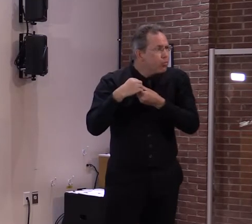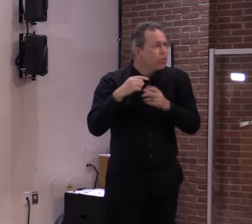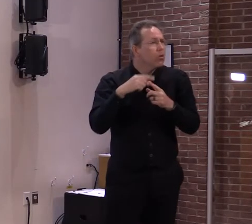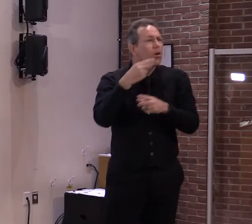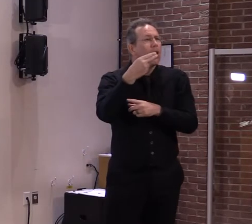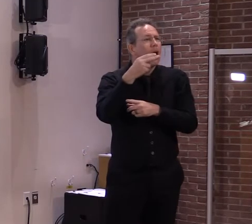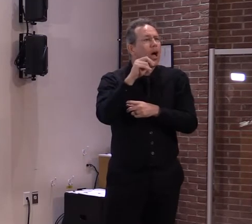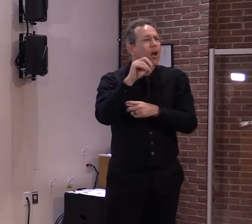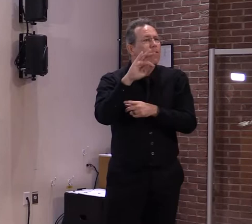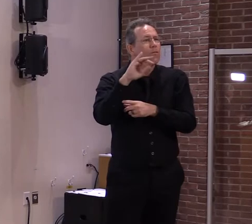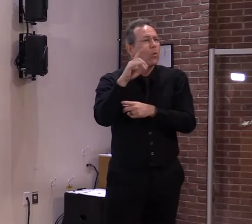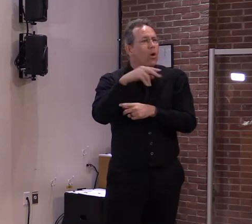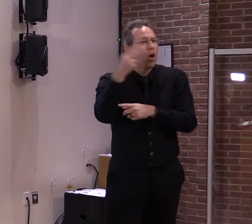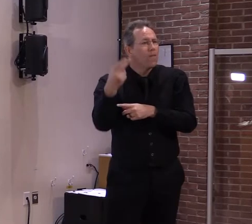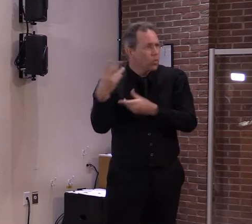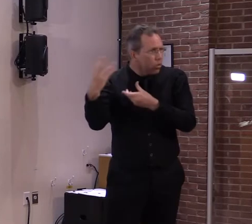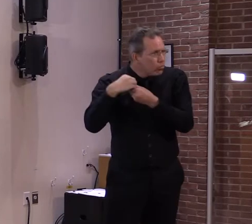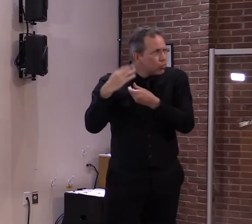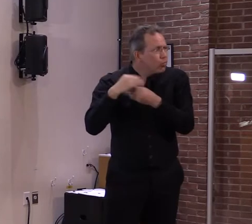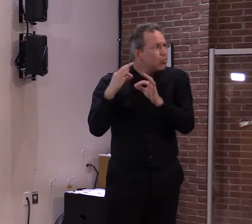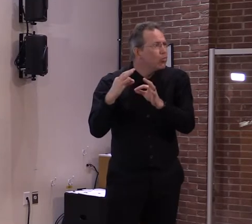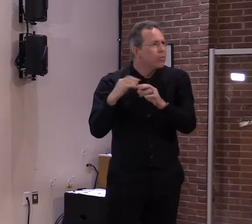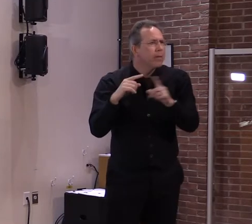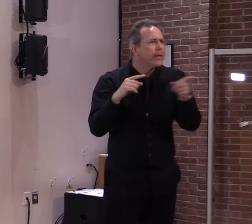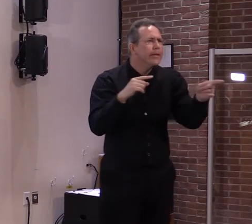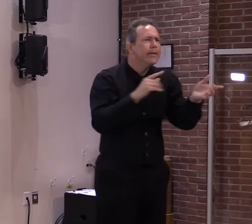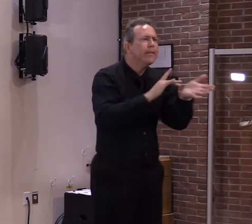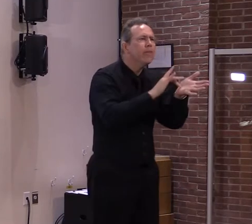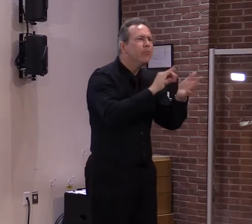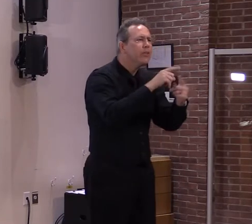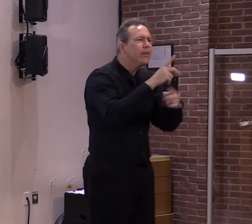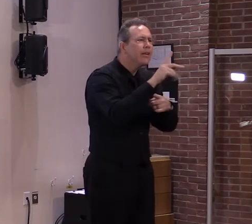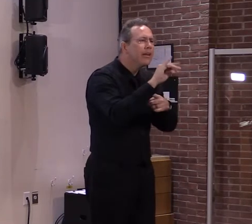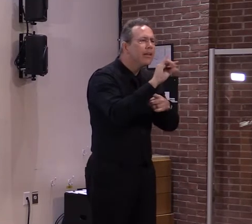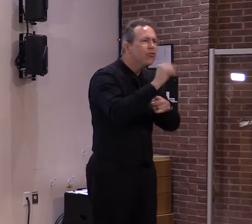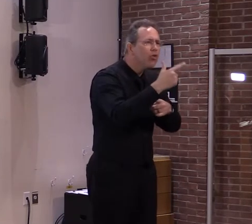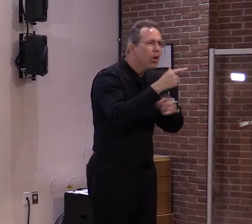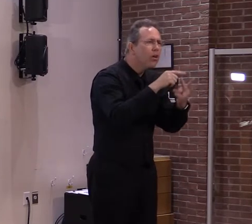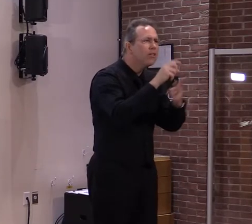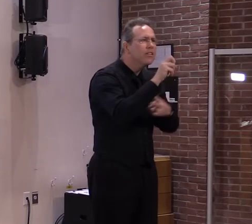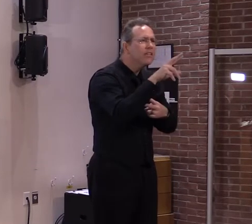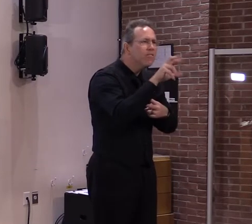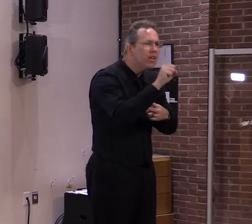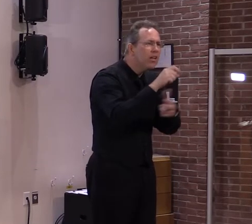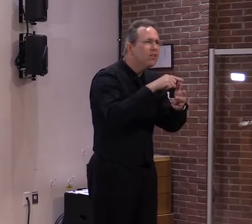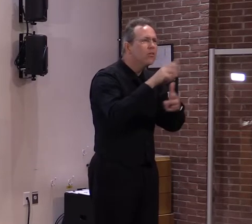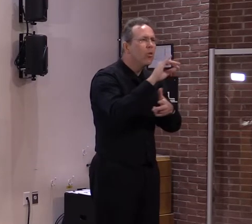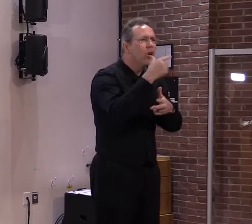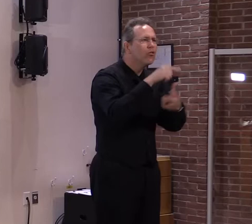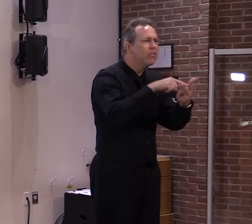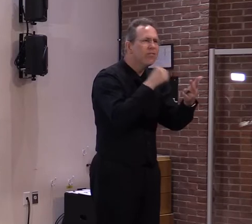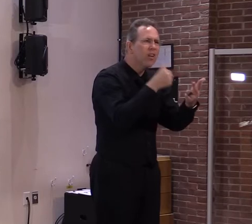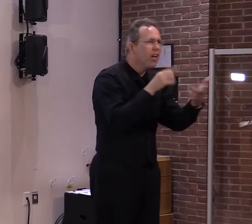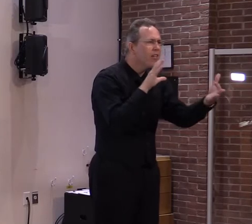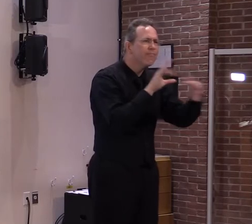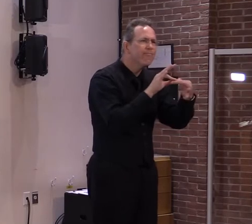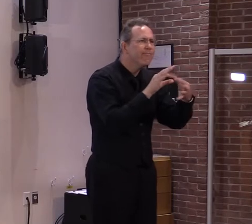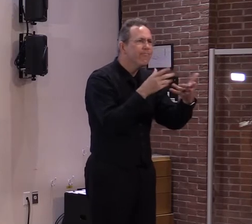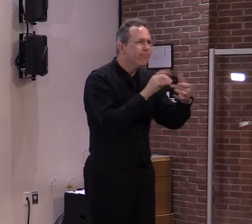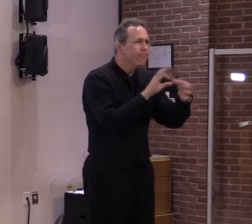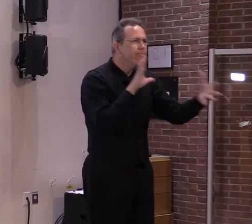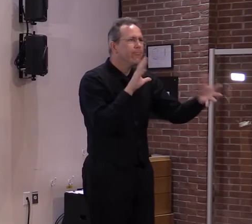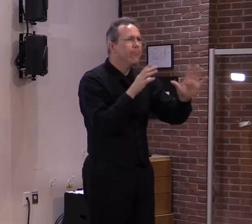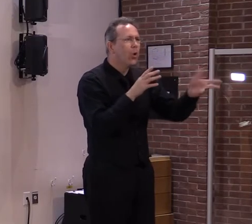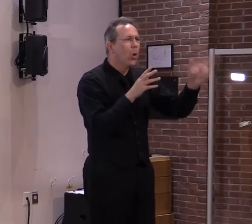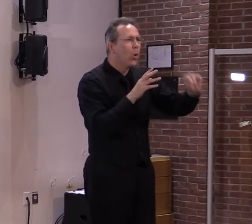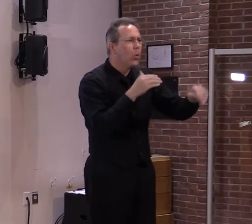Walgreens. Kinney's we get a download from. It's not sort of connected with our system, but we get a download from,